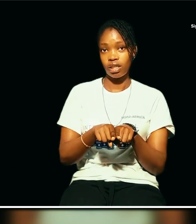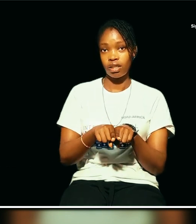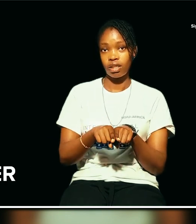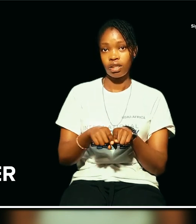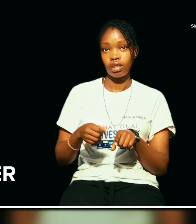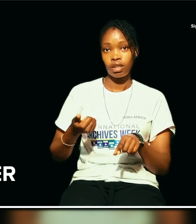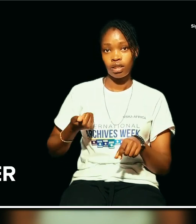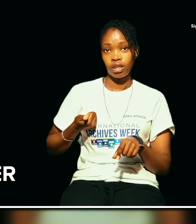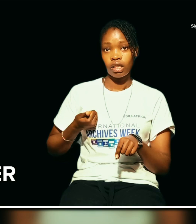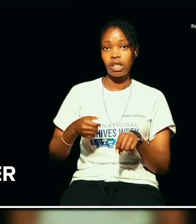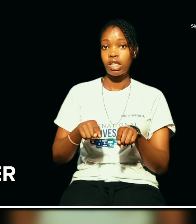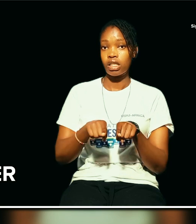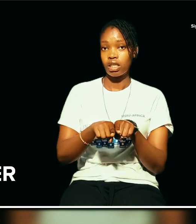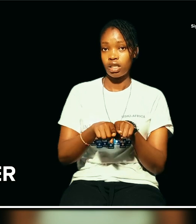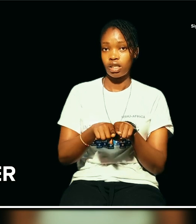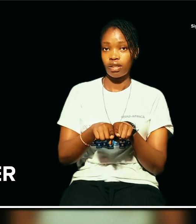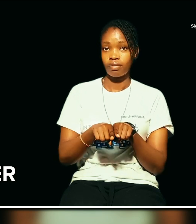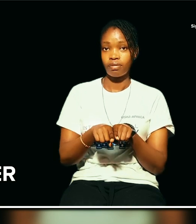sister,